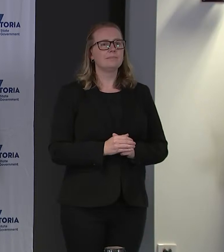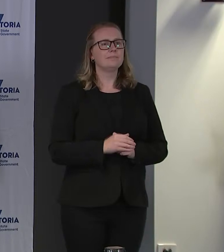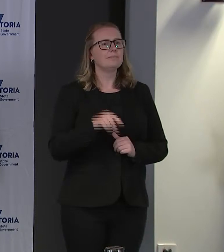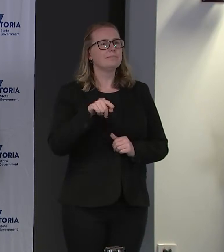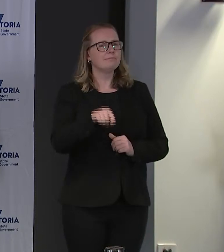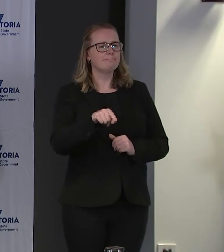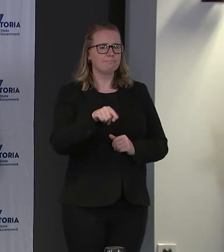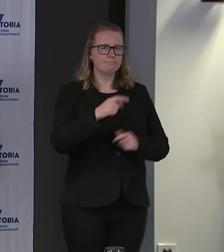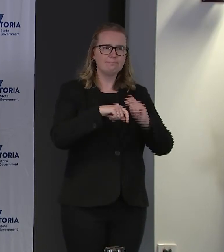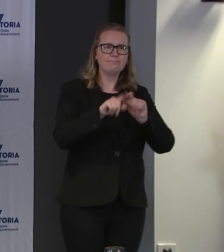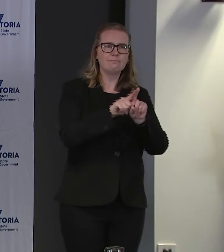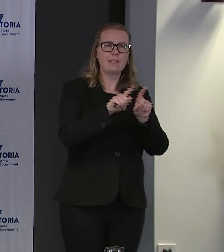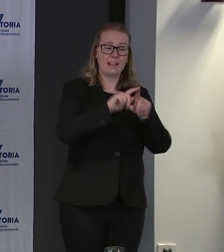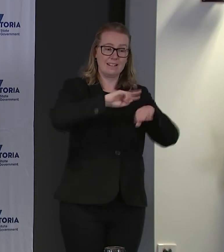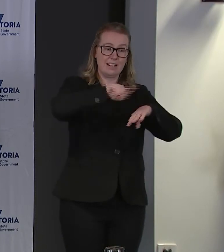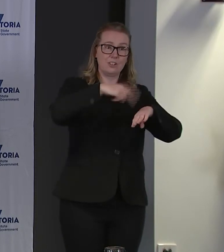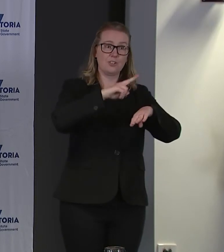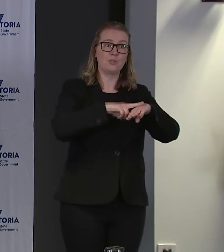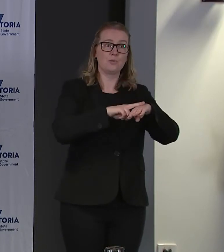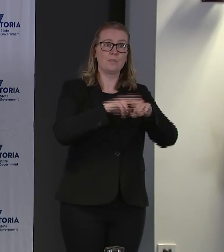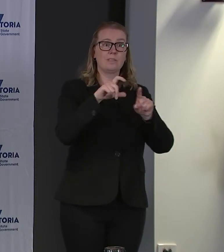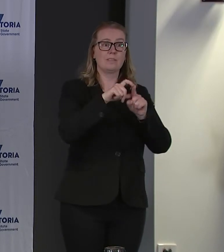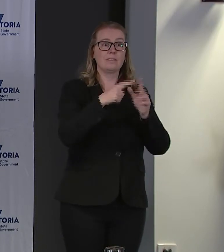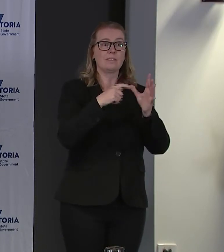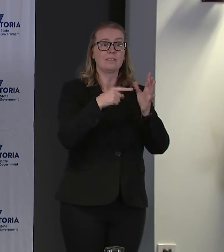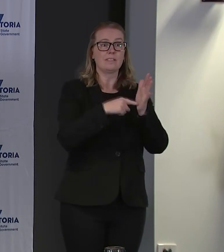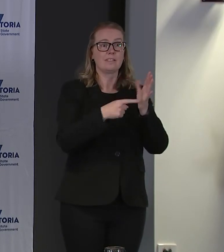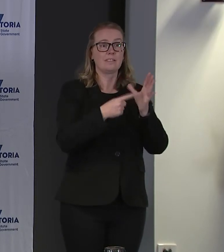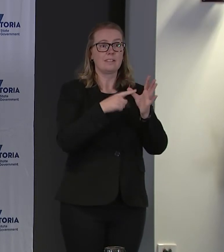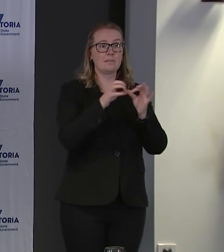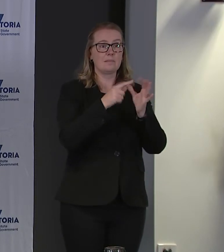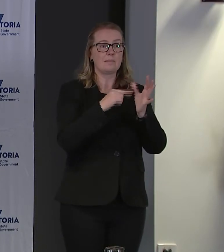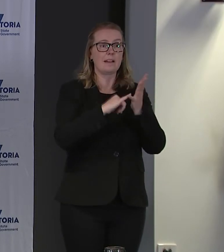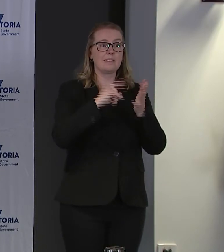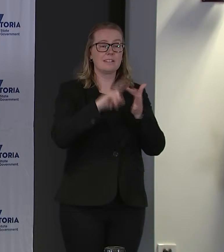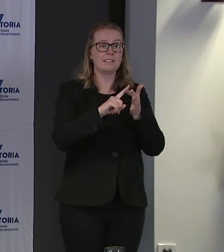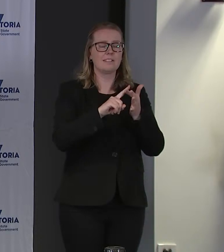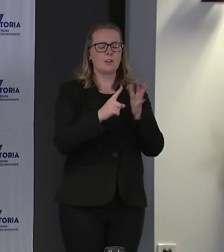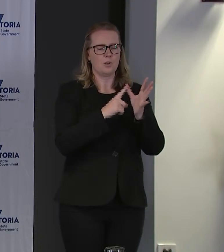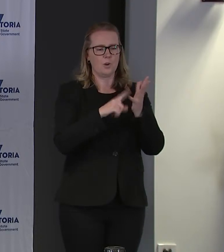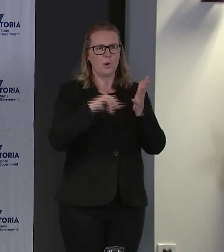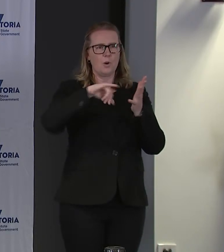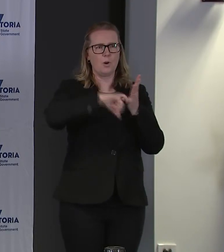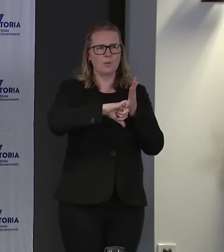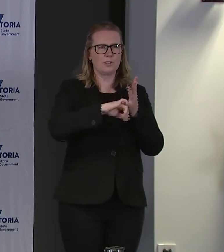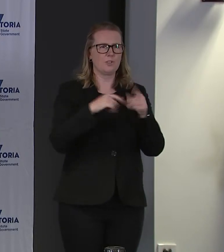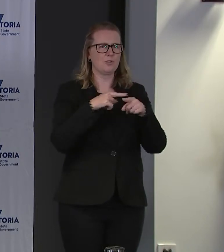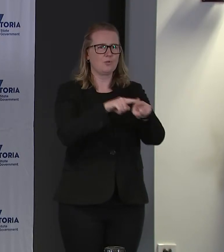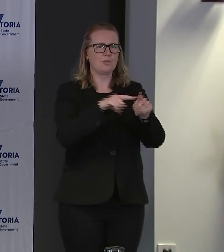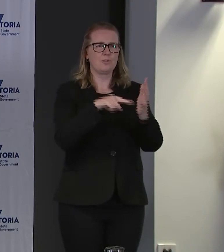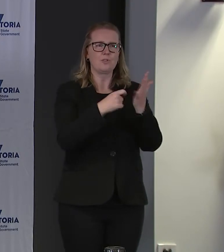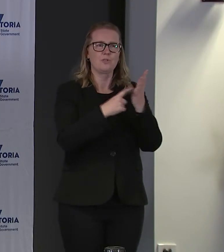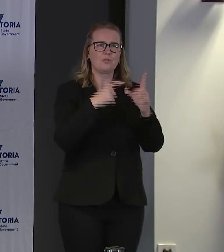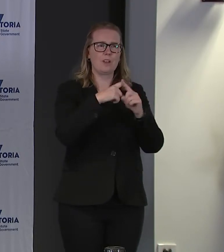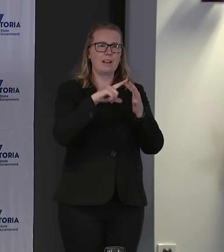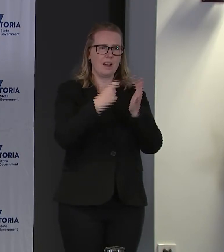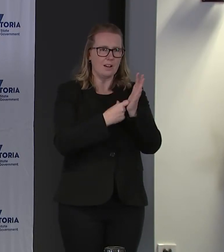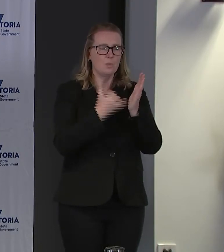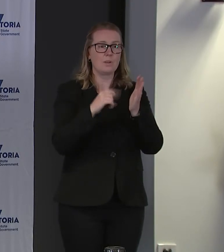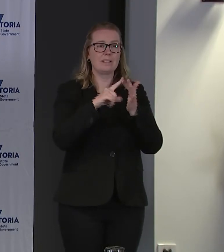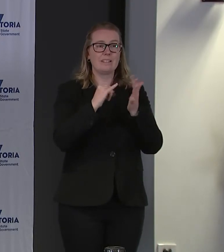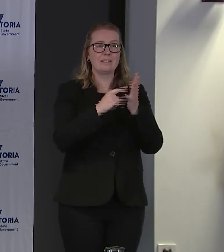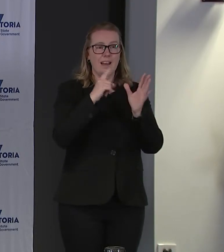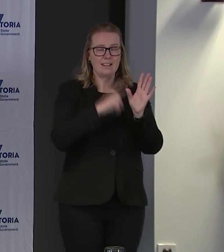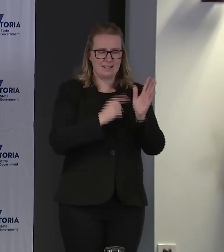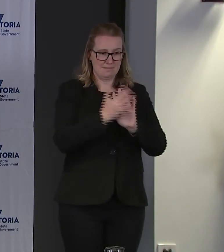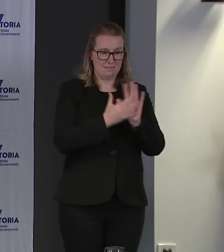publicly accessible database called AusTracker, and as well as an international database called GISAID.